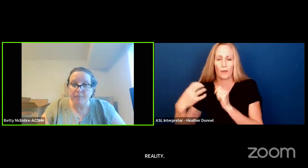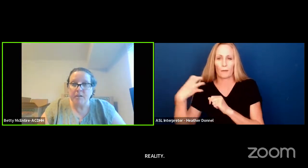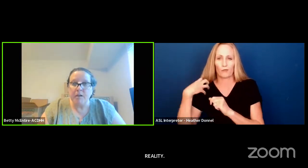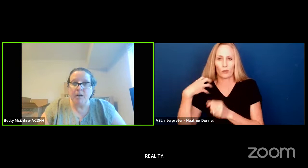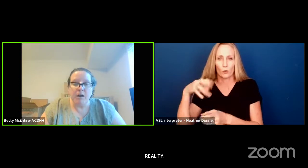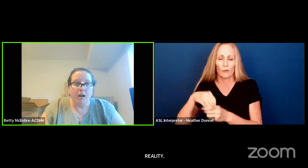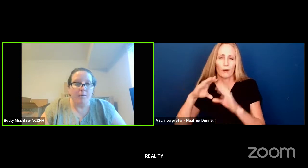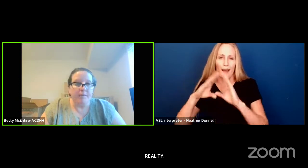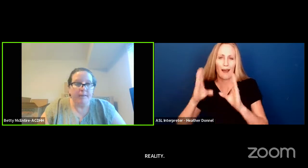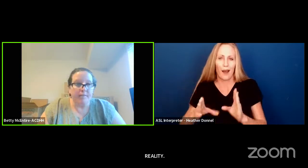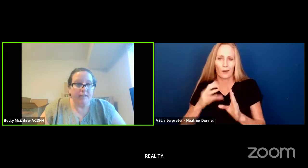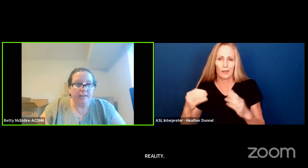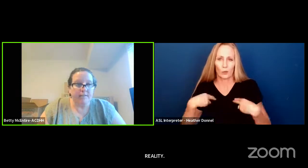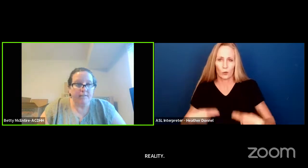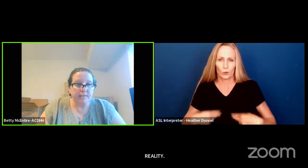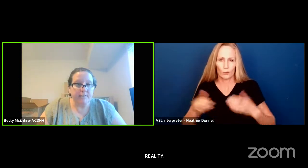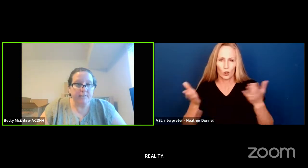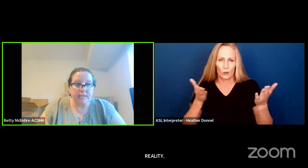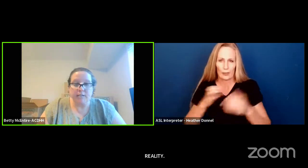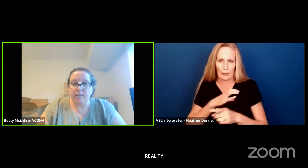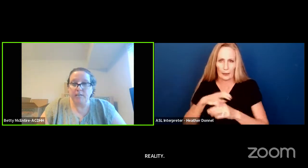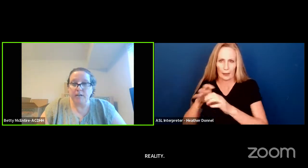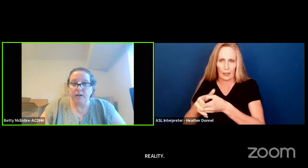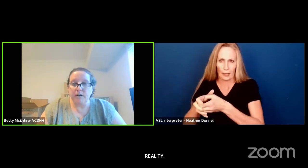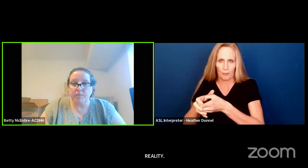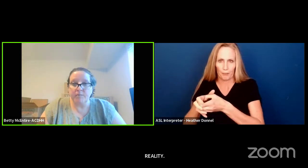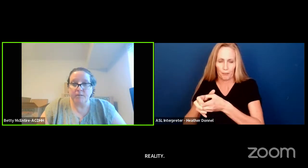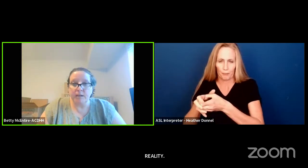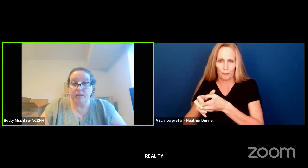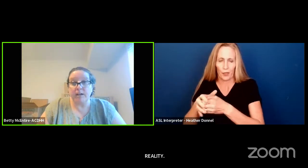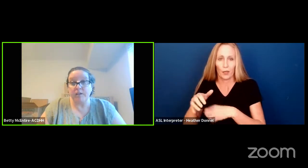Committee, and they see the need